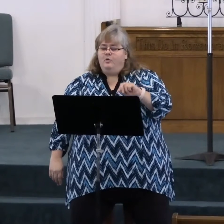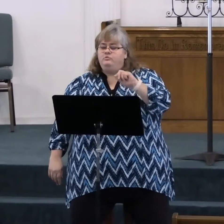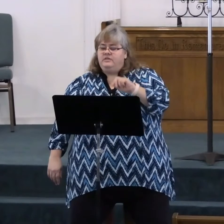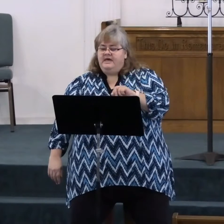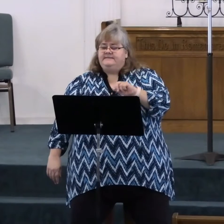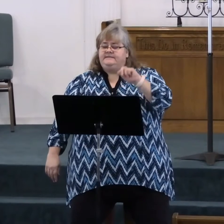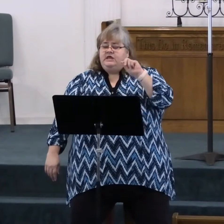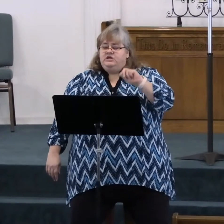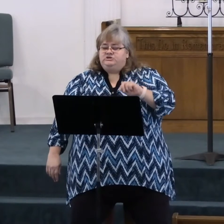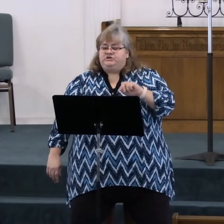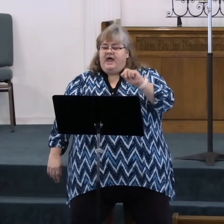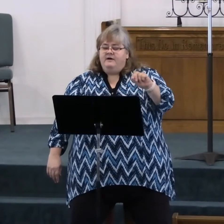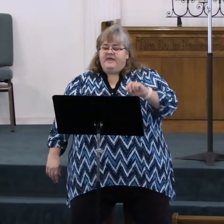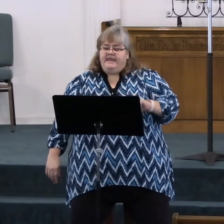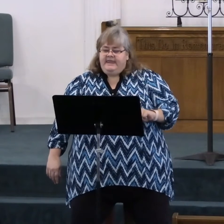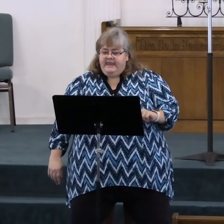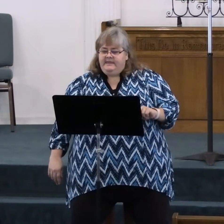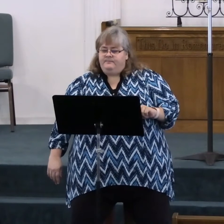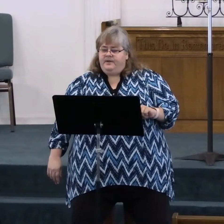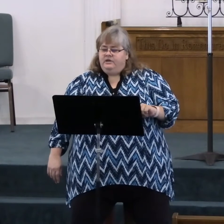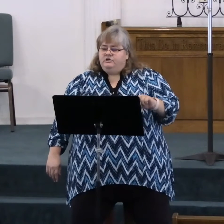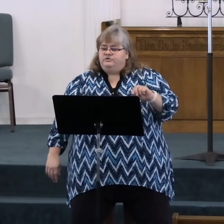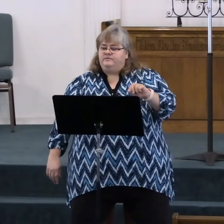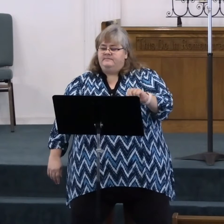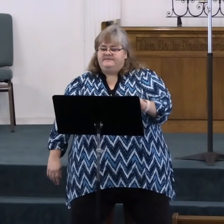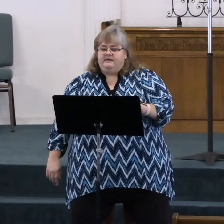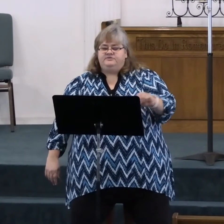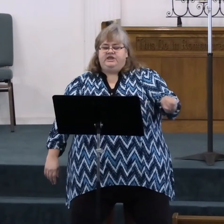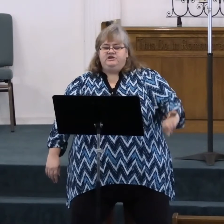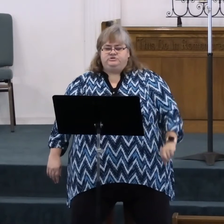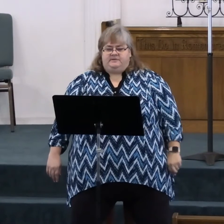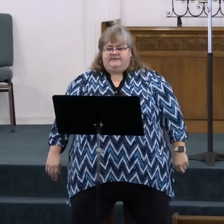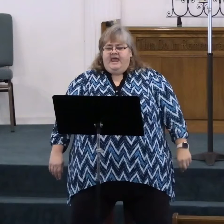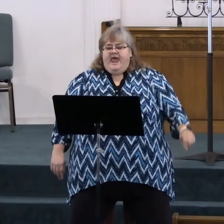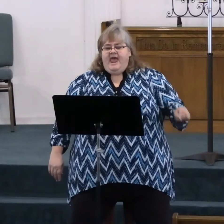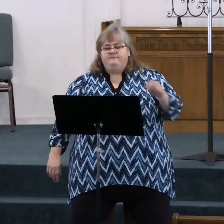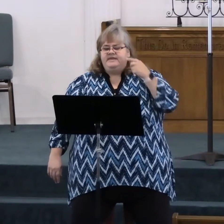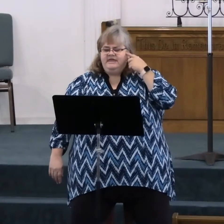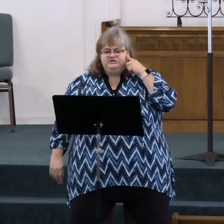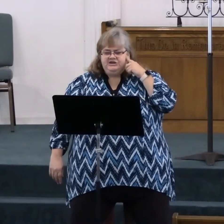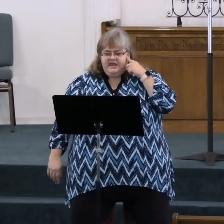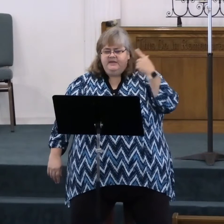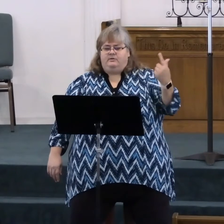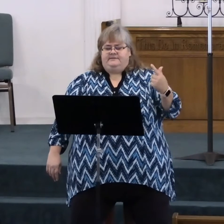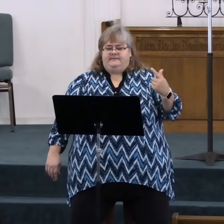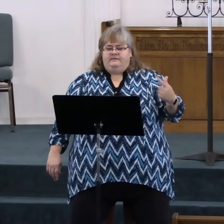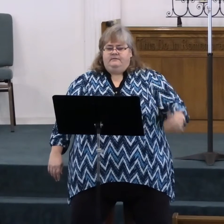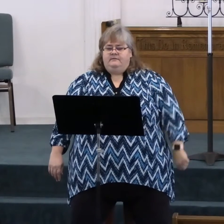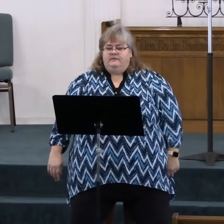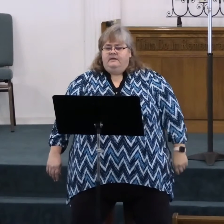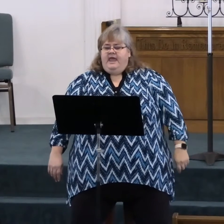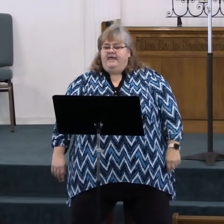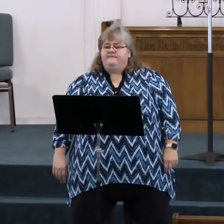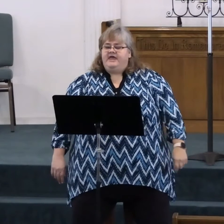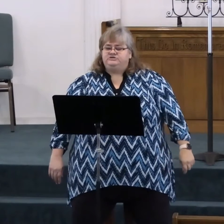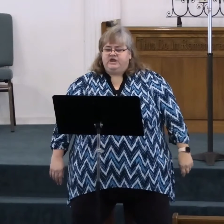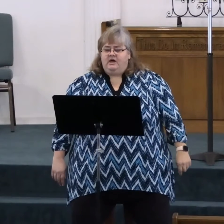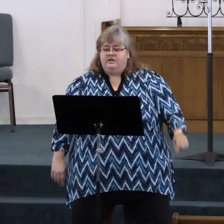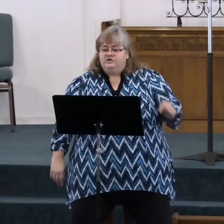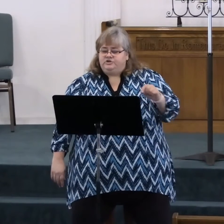own lust shall they heap to themselves teachers, having itching ears. And they shall